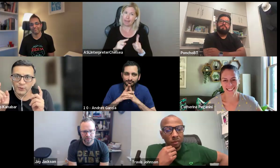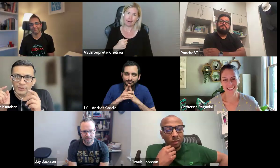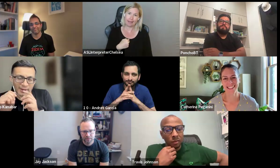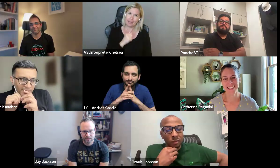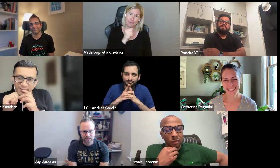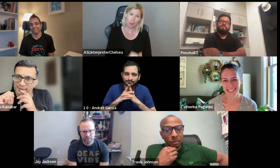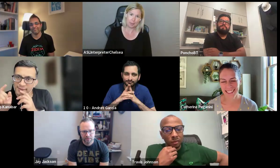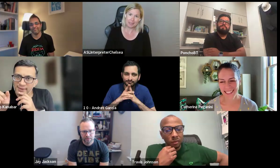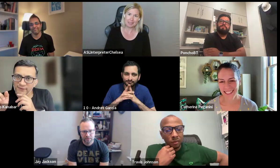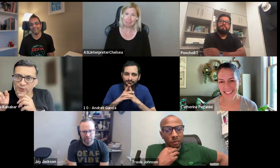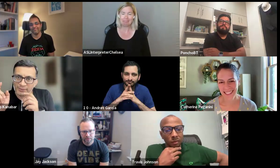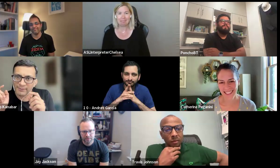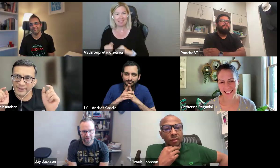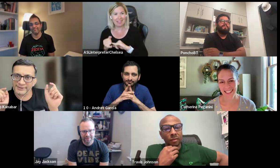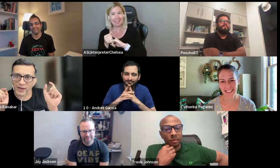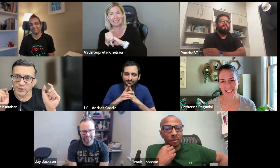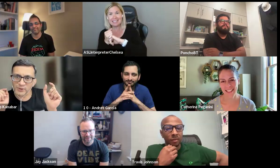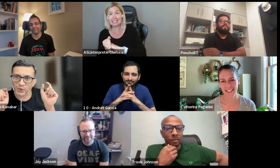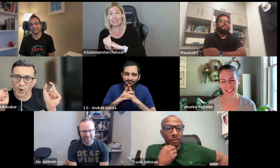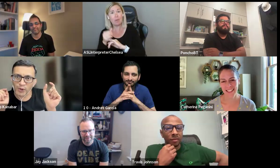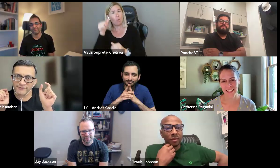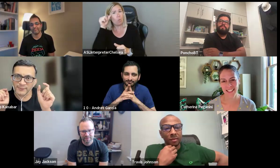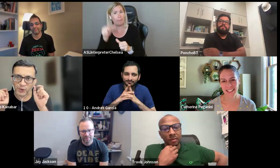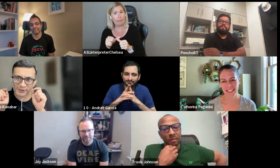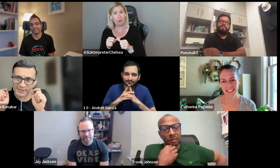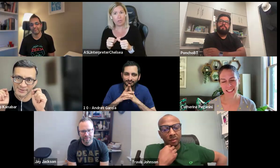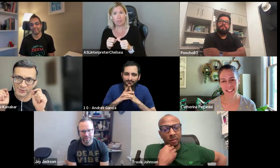you remember, they actually show all of the projects. You